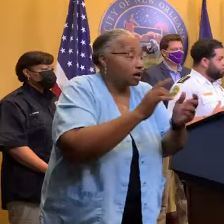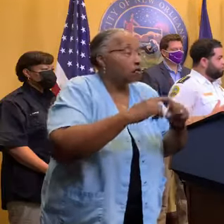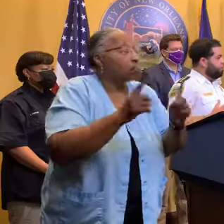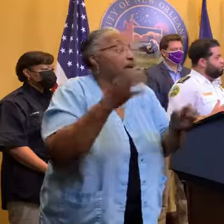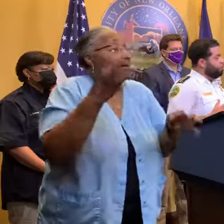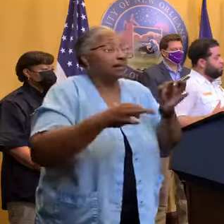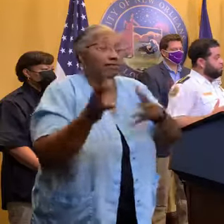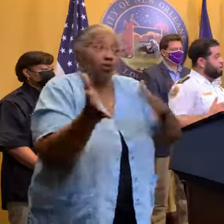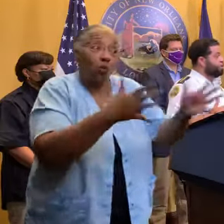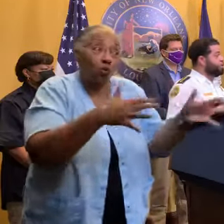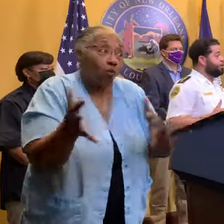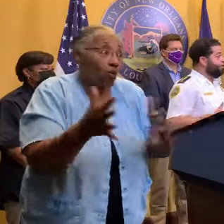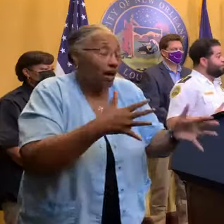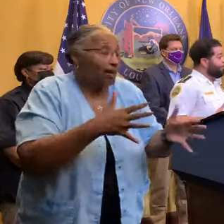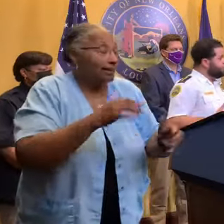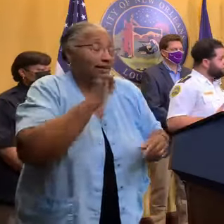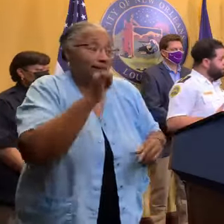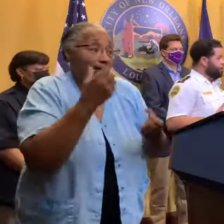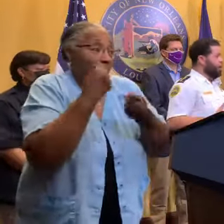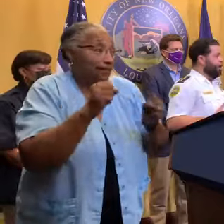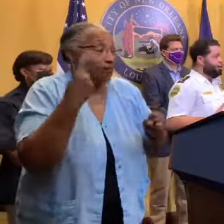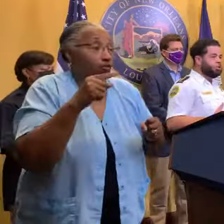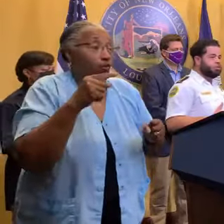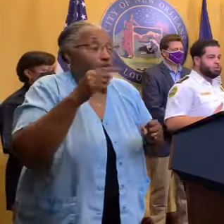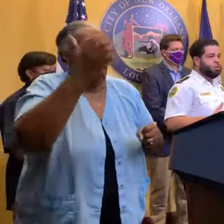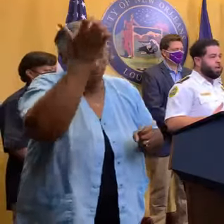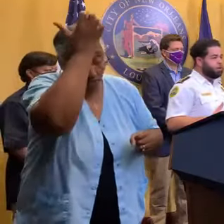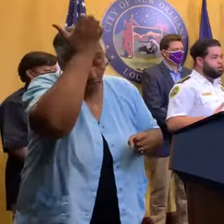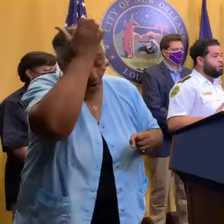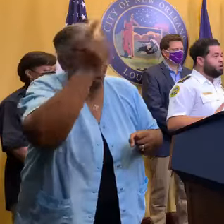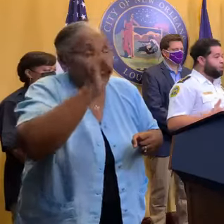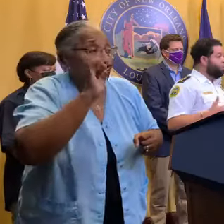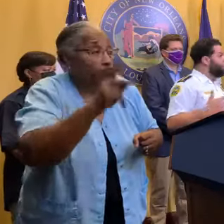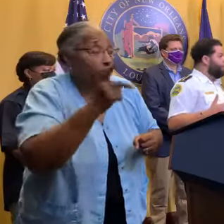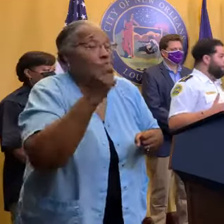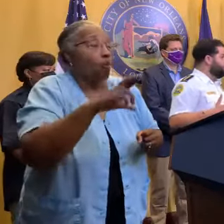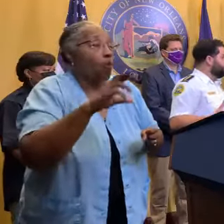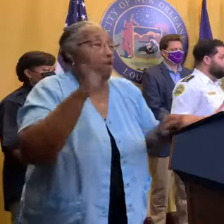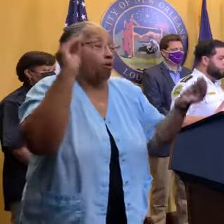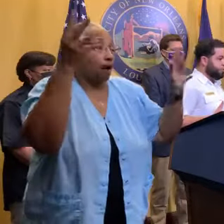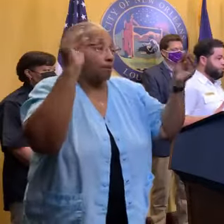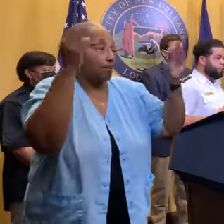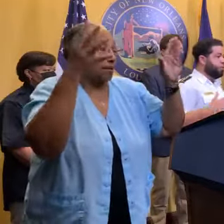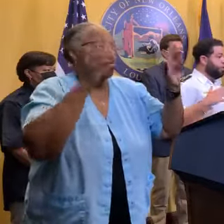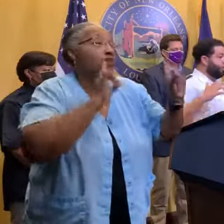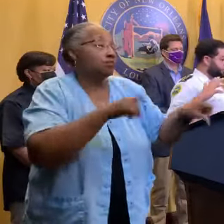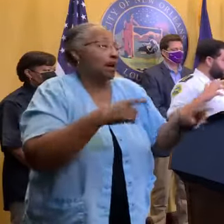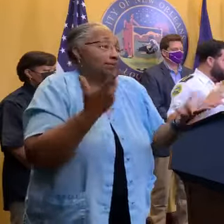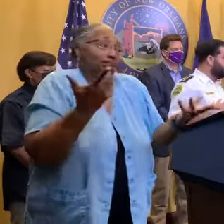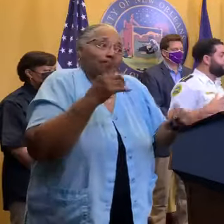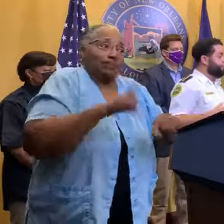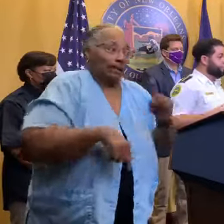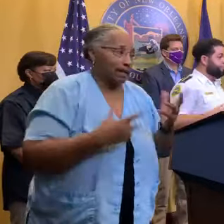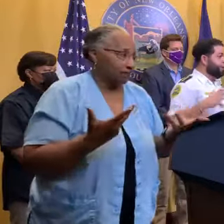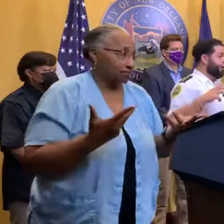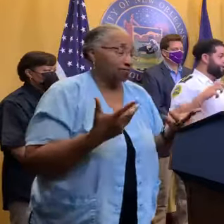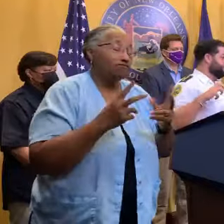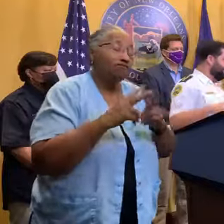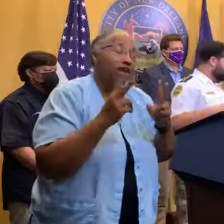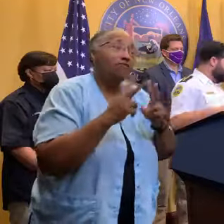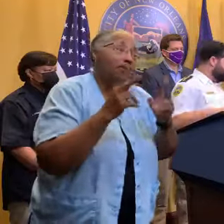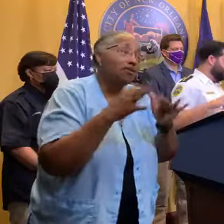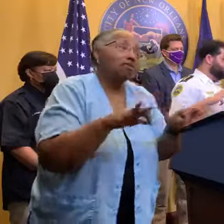get to a certain point where it's unsafe for a fire truck or an ambulance to respond, we will not be able to do so. So it is critically important to be